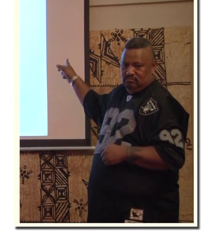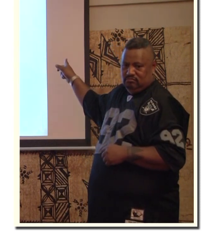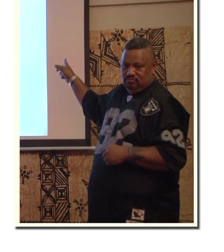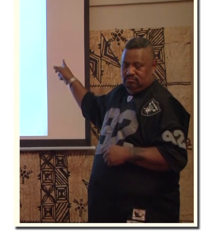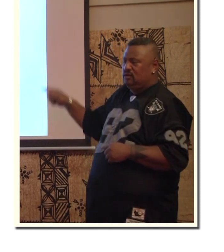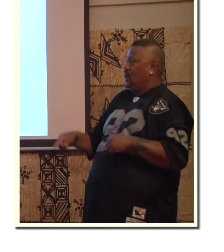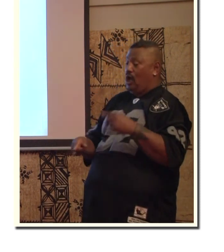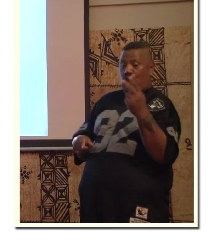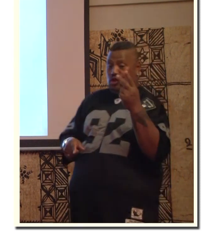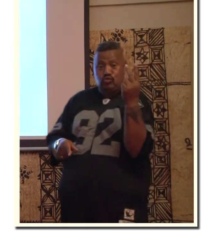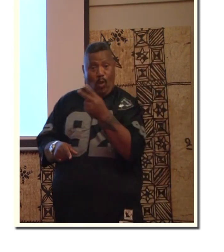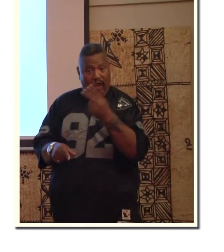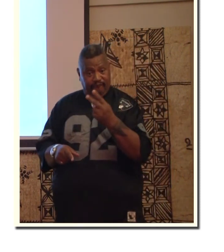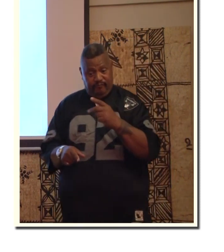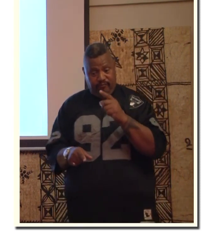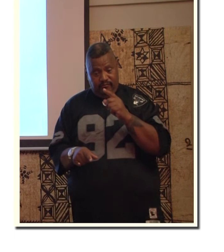Christchurch.